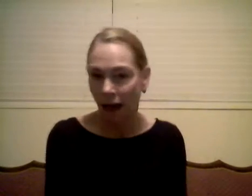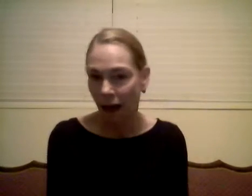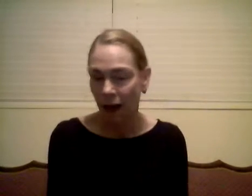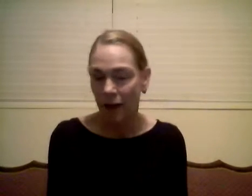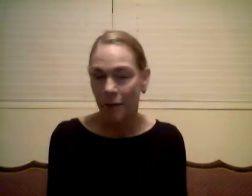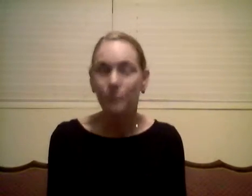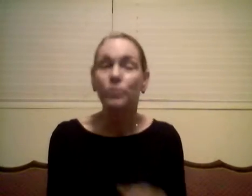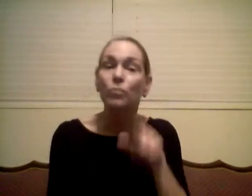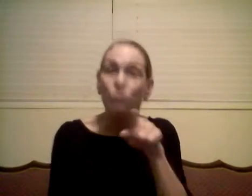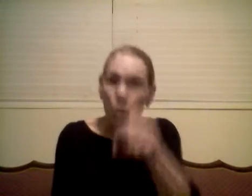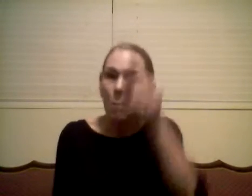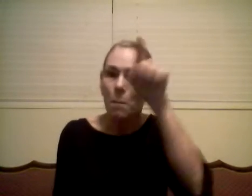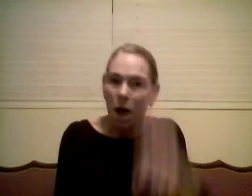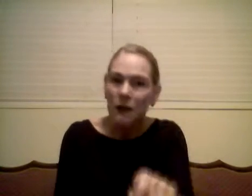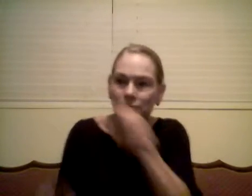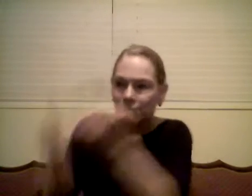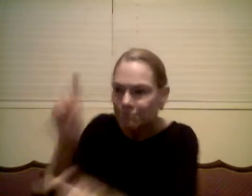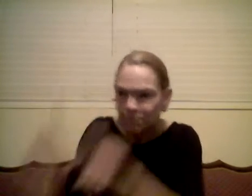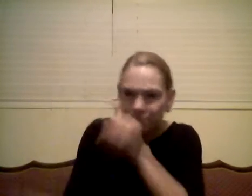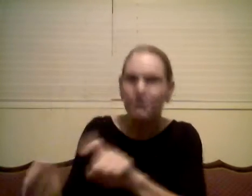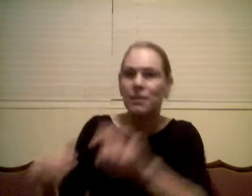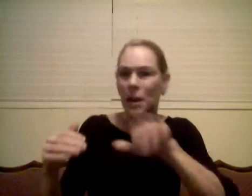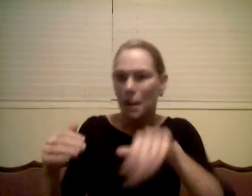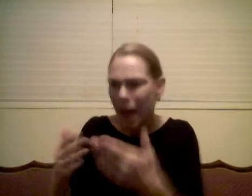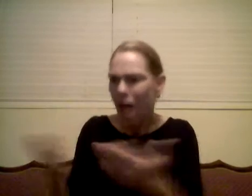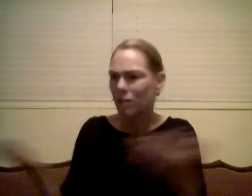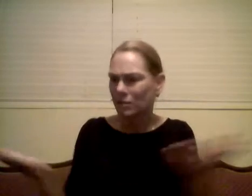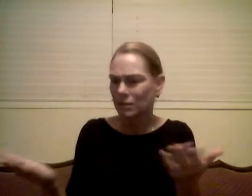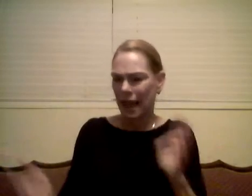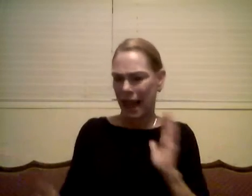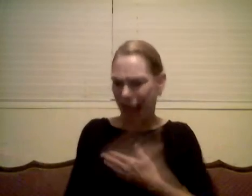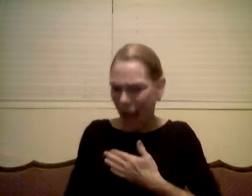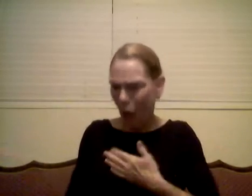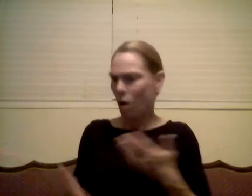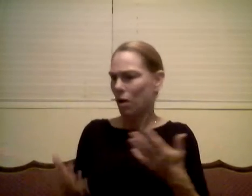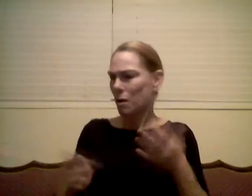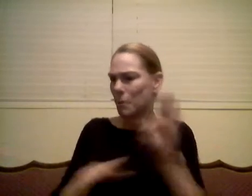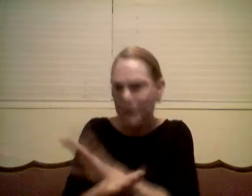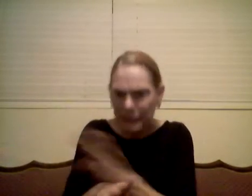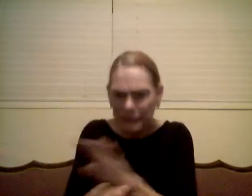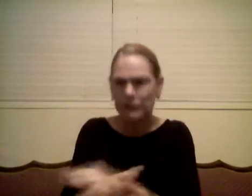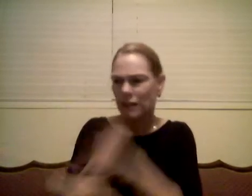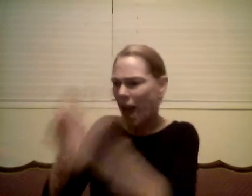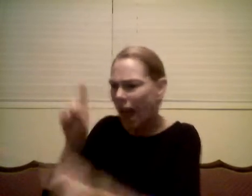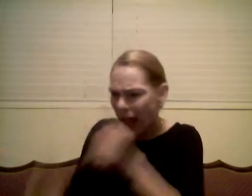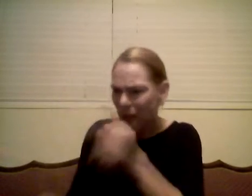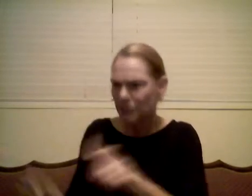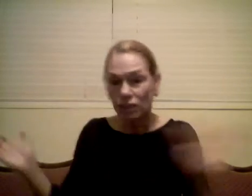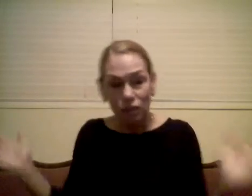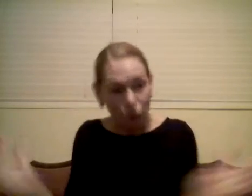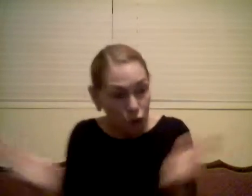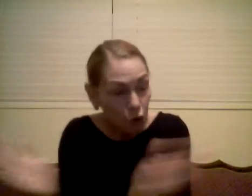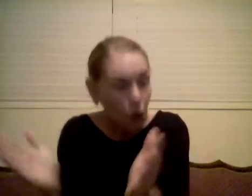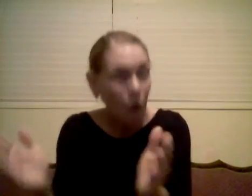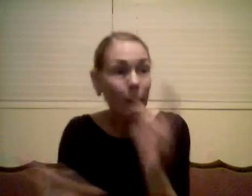that then. If it's important to you that you work in a diverse workforce, ask us what we're doing to encourage that. Because guess what? If